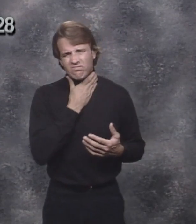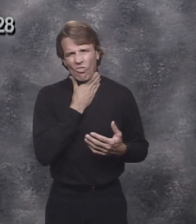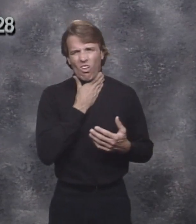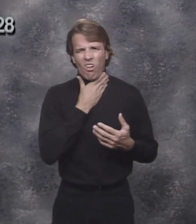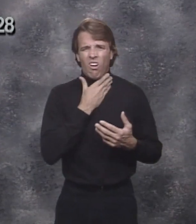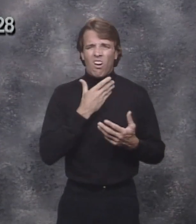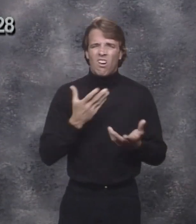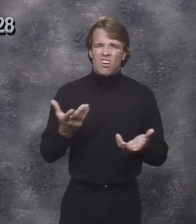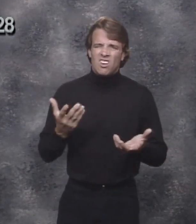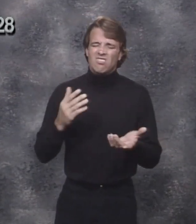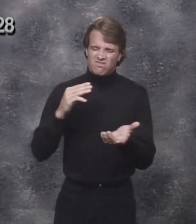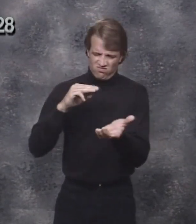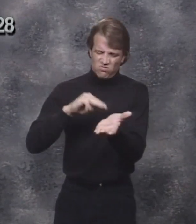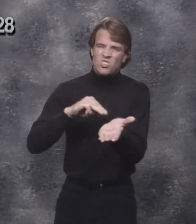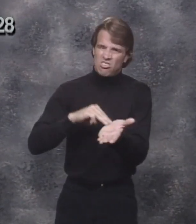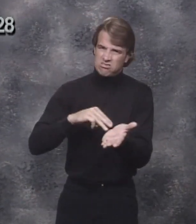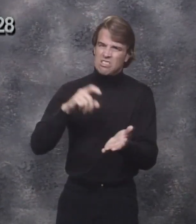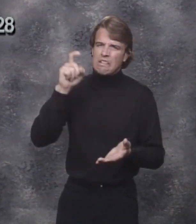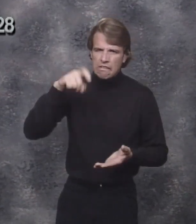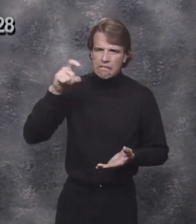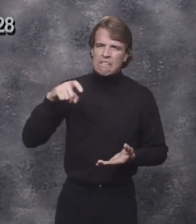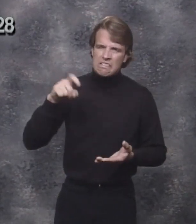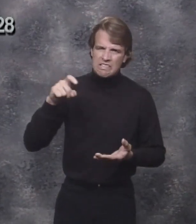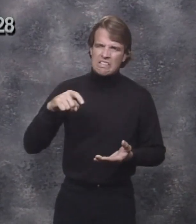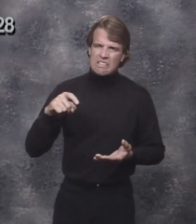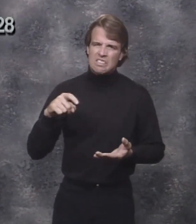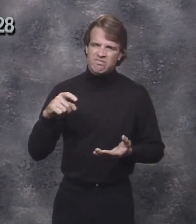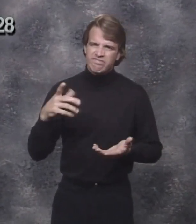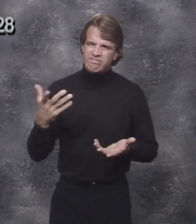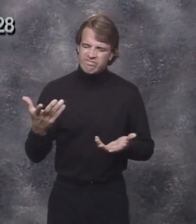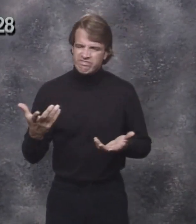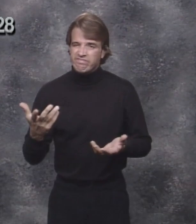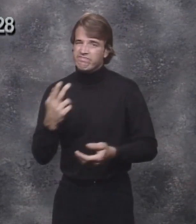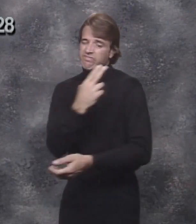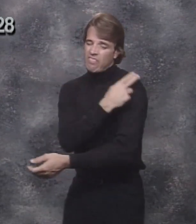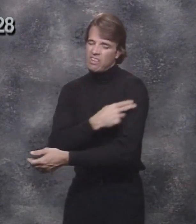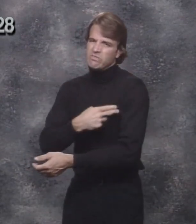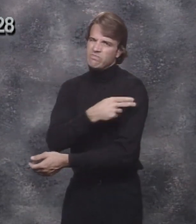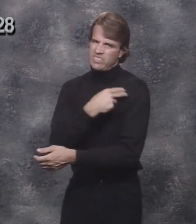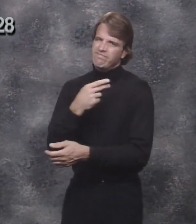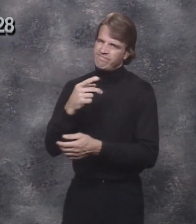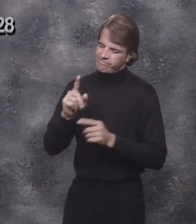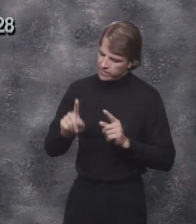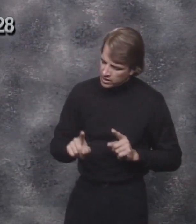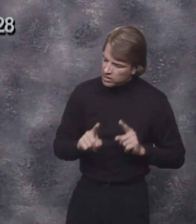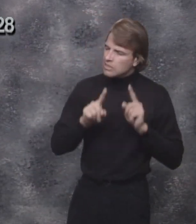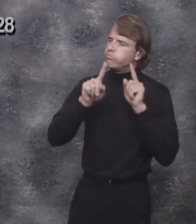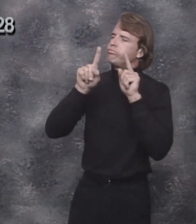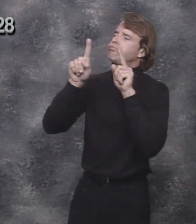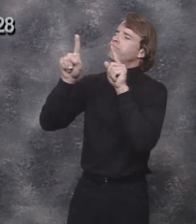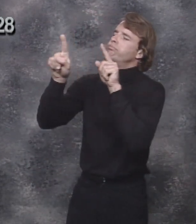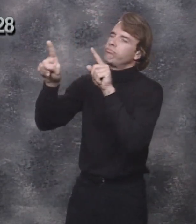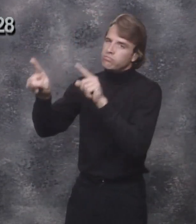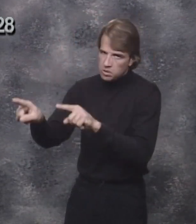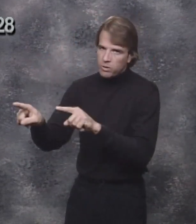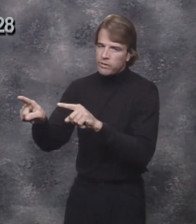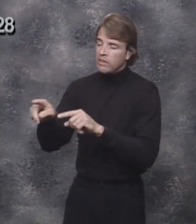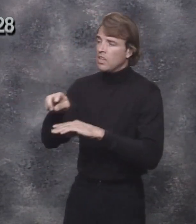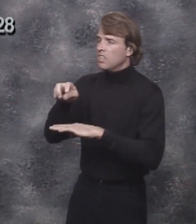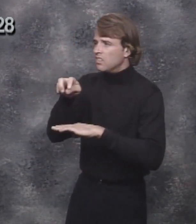sore throat, and he knew he needed to see a doctor. So he went